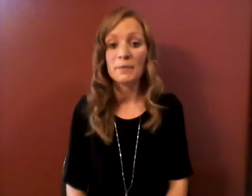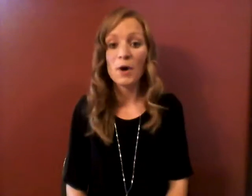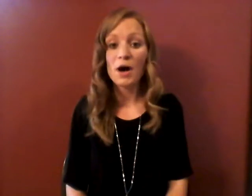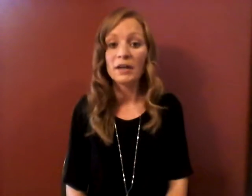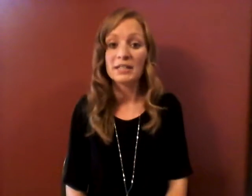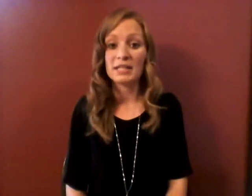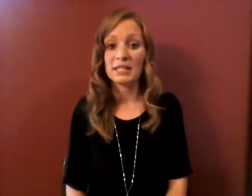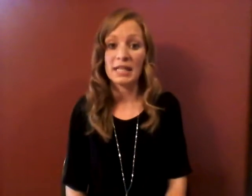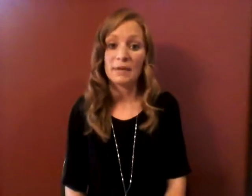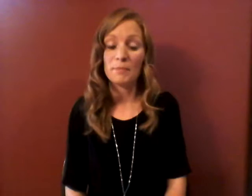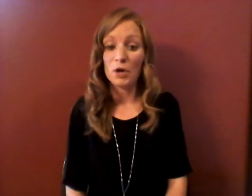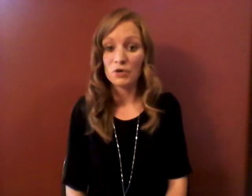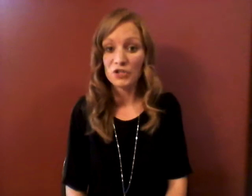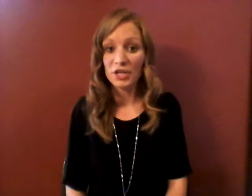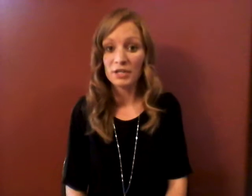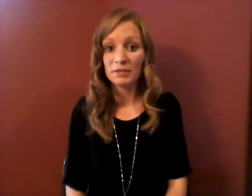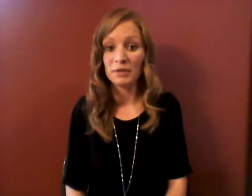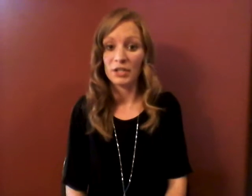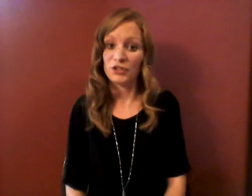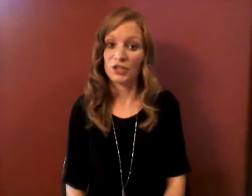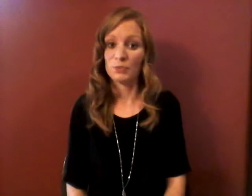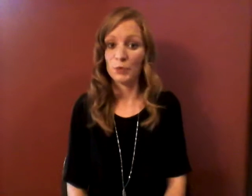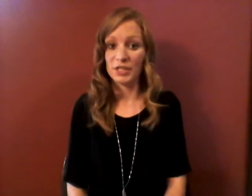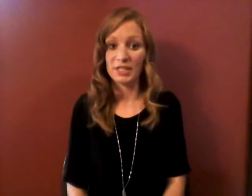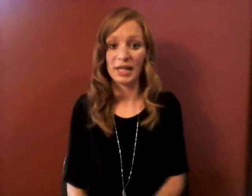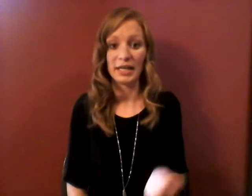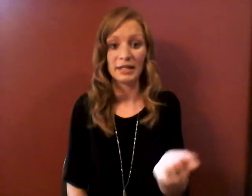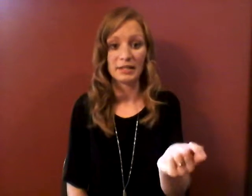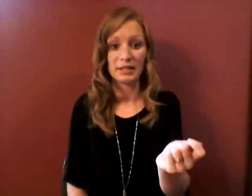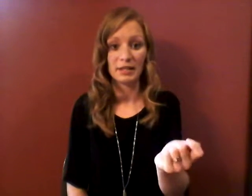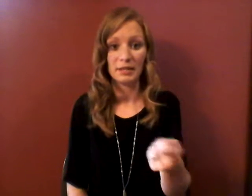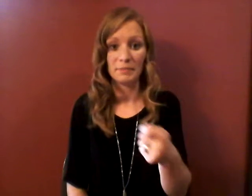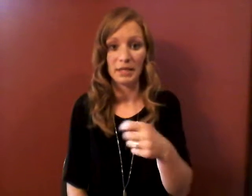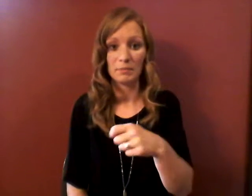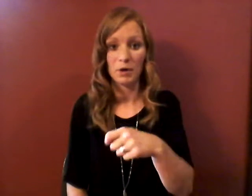Ping-pong is the same motion, it's just more slight. Ping-pong.